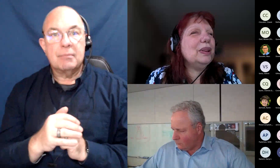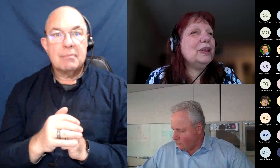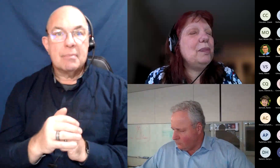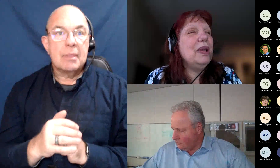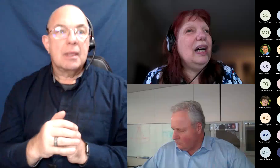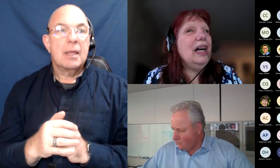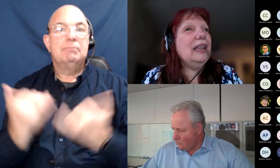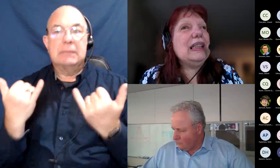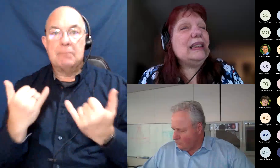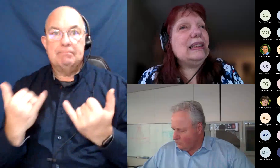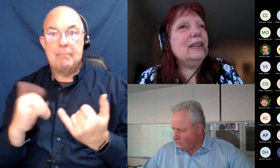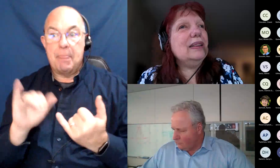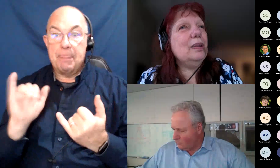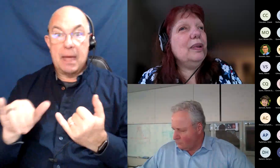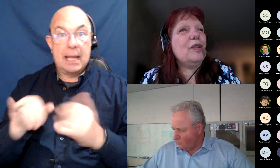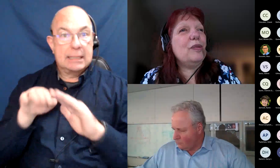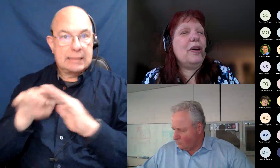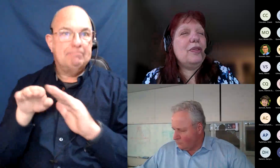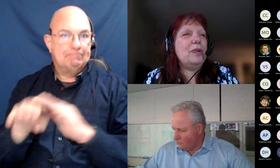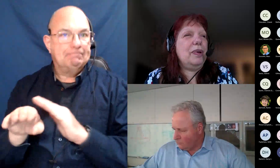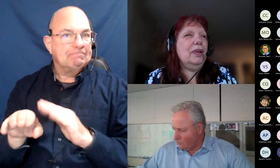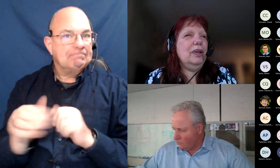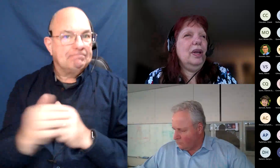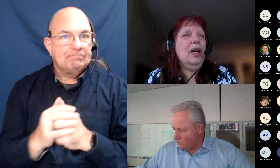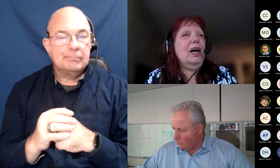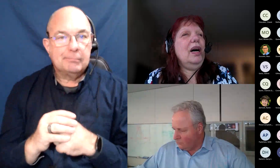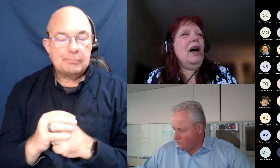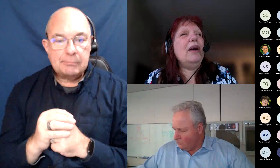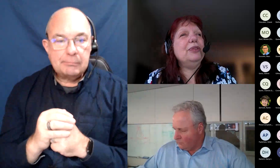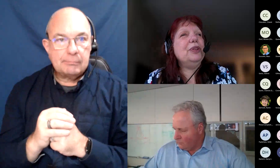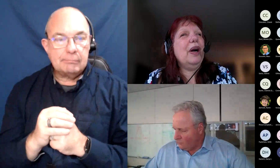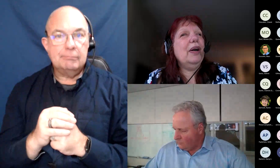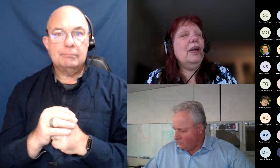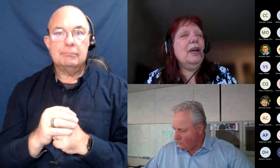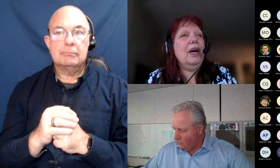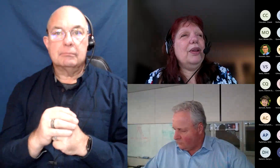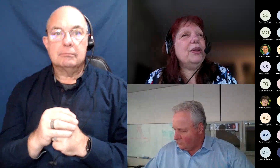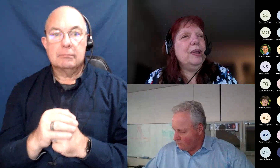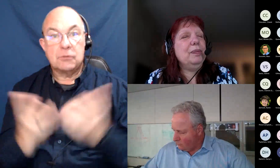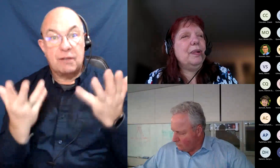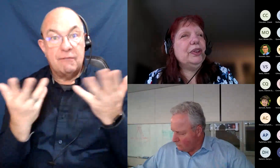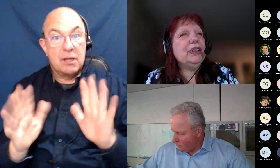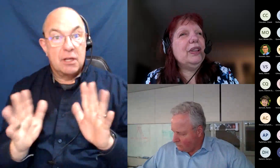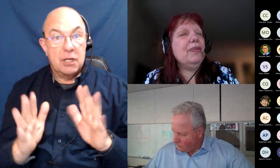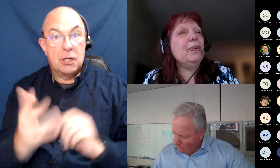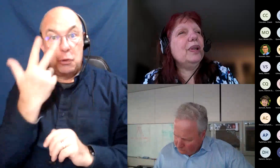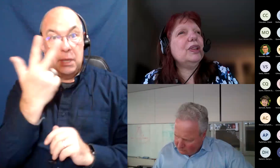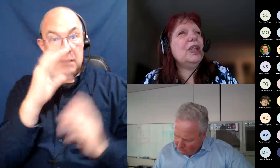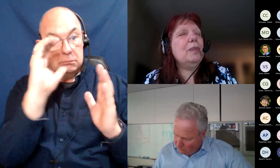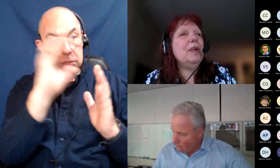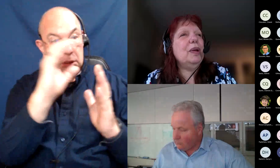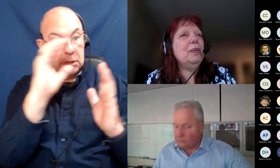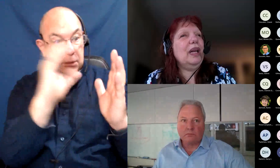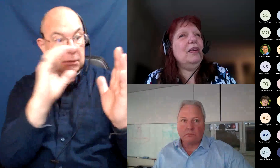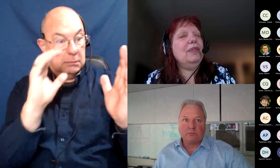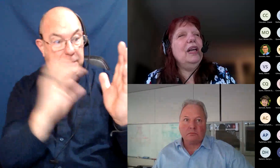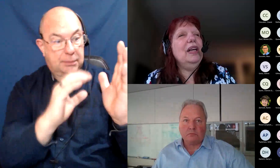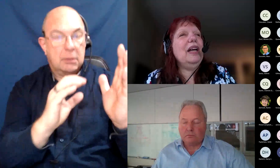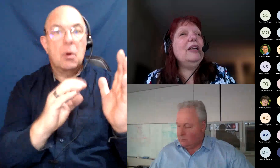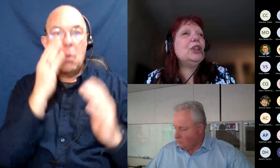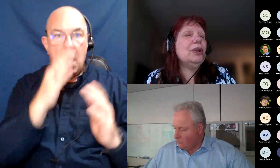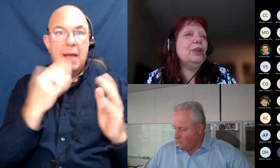this workshop as accessible as possible. After our three portions of the workshop, we will